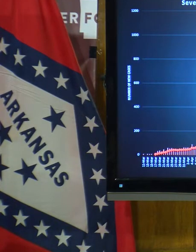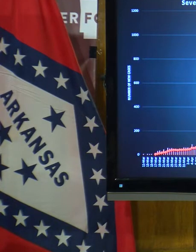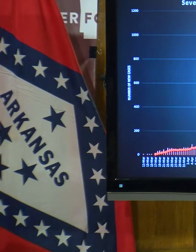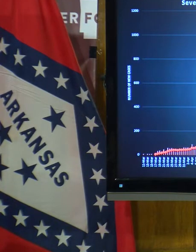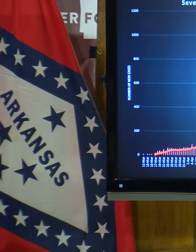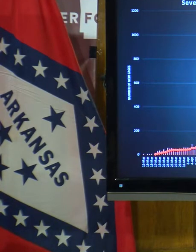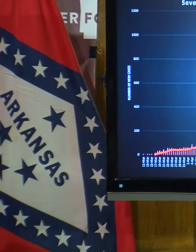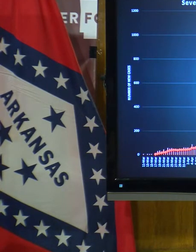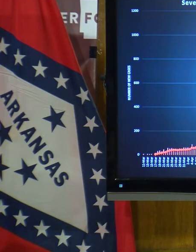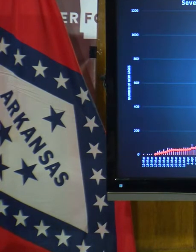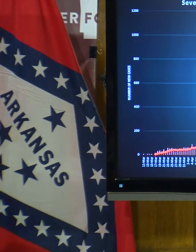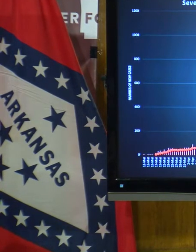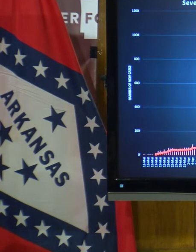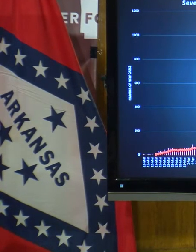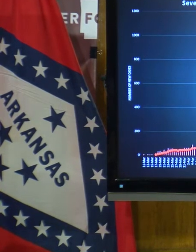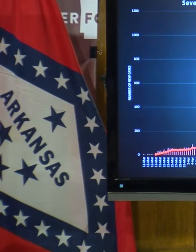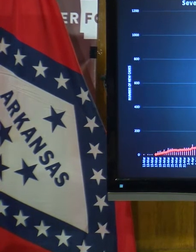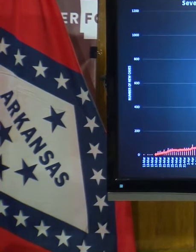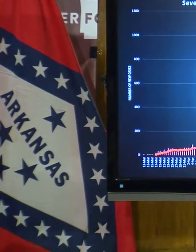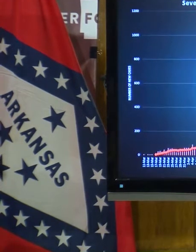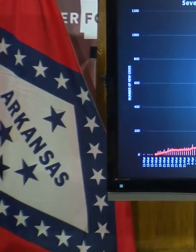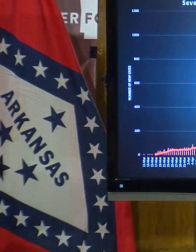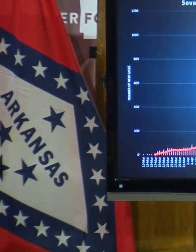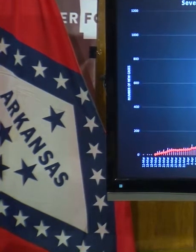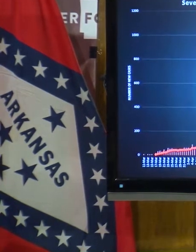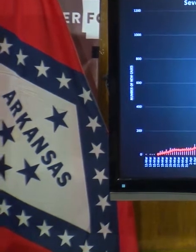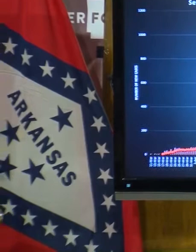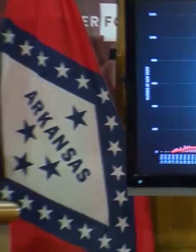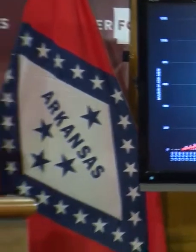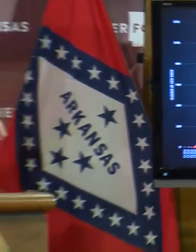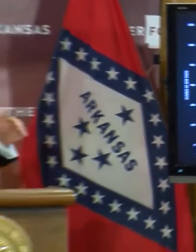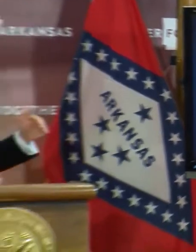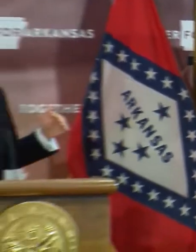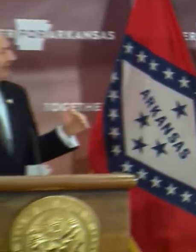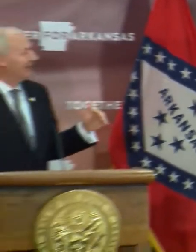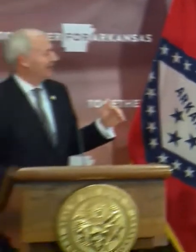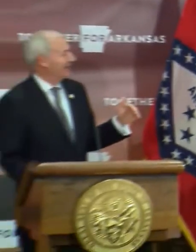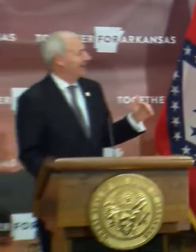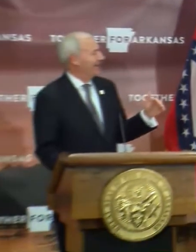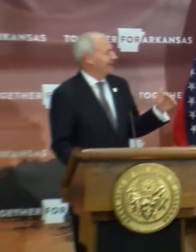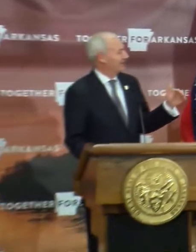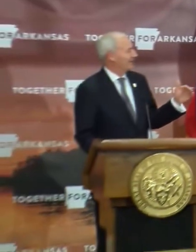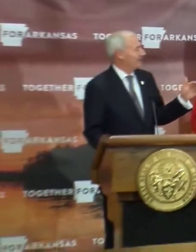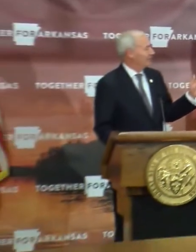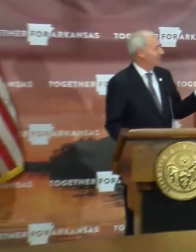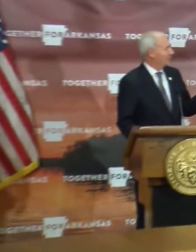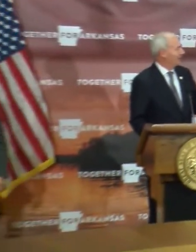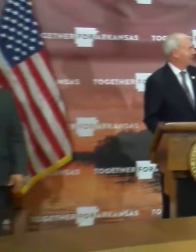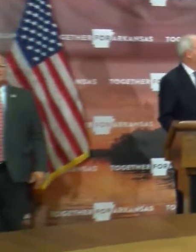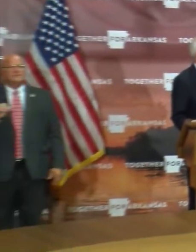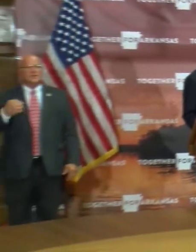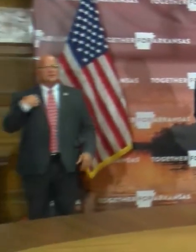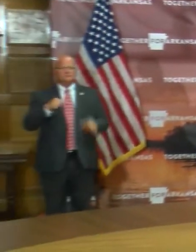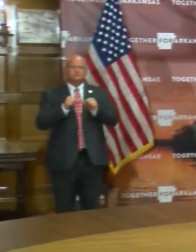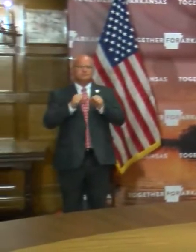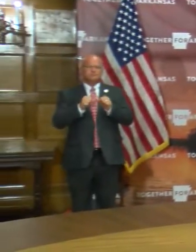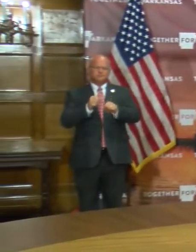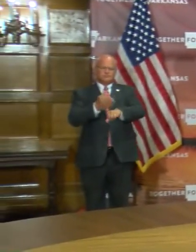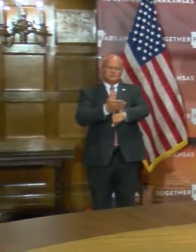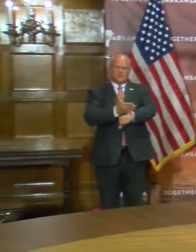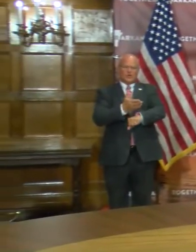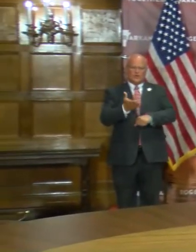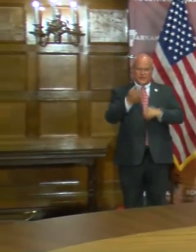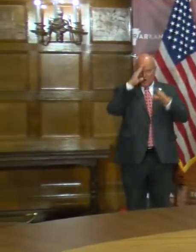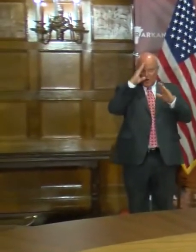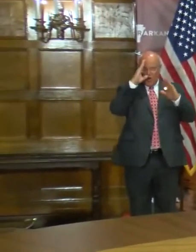see that go down. Obviously, we don't want to flatten out at this high a level, and so we'll continue to make progress there,